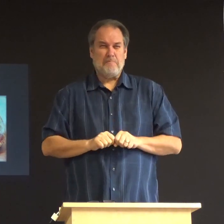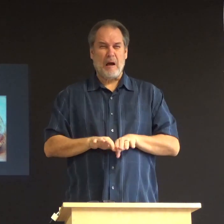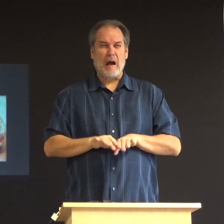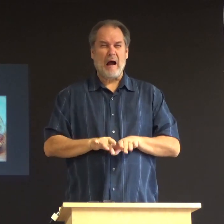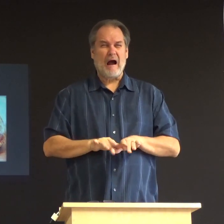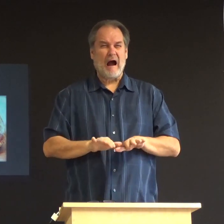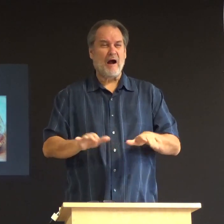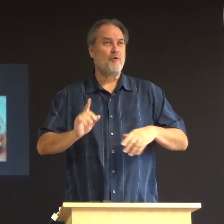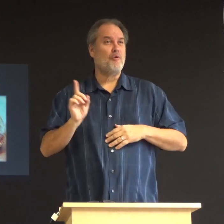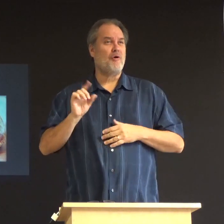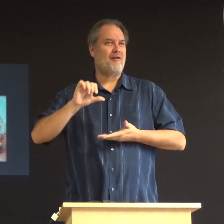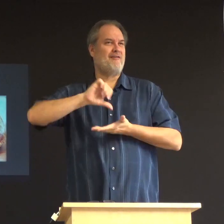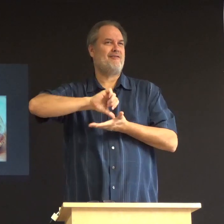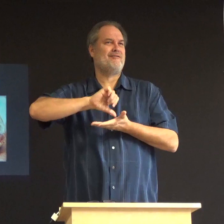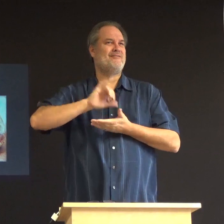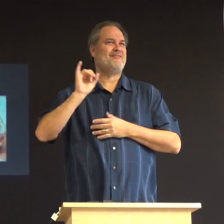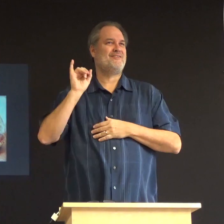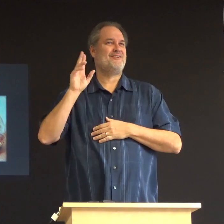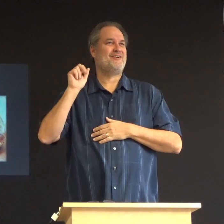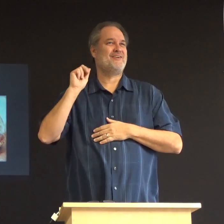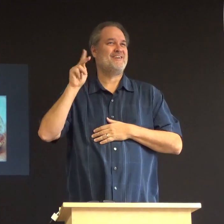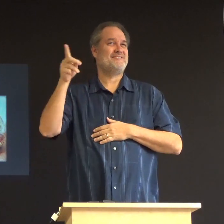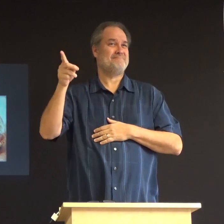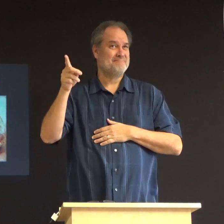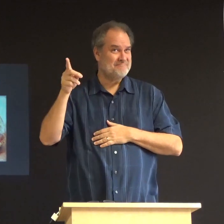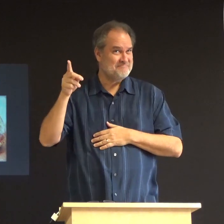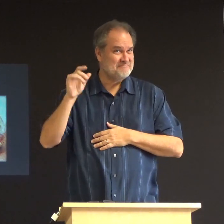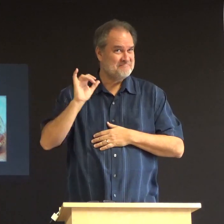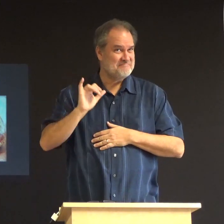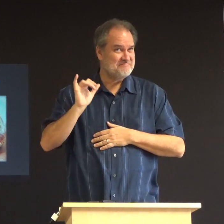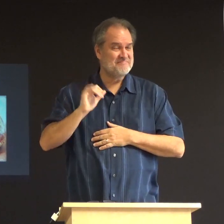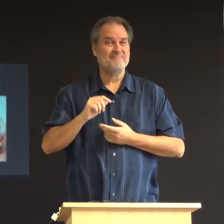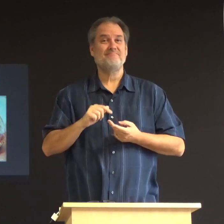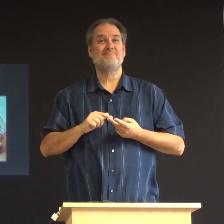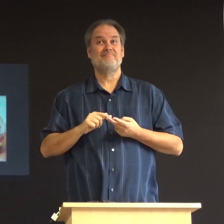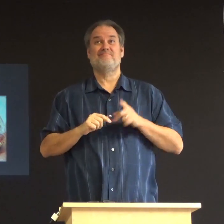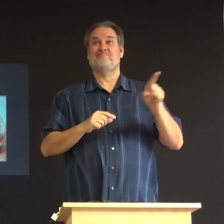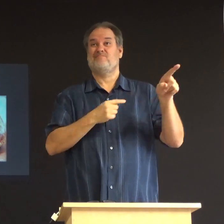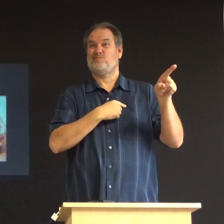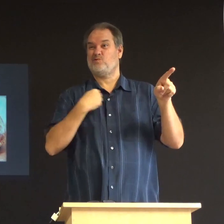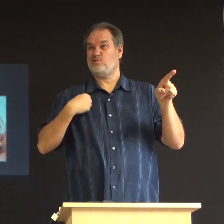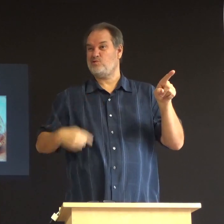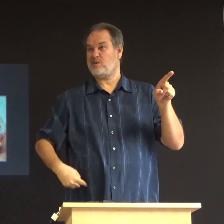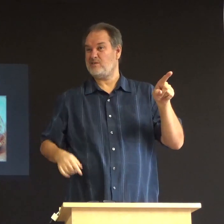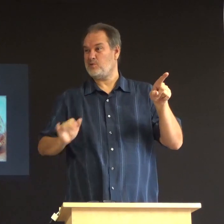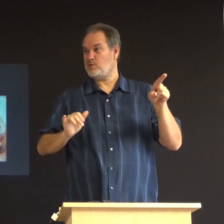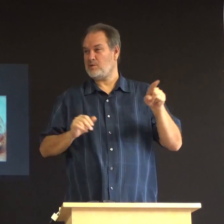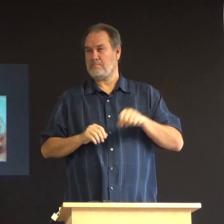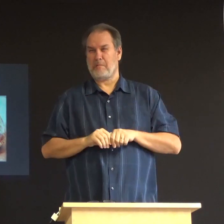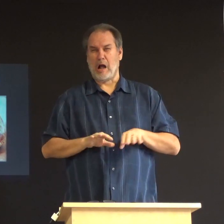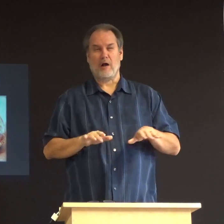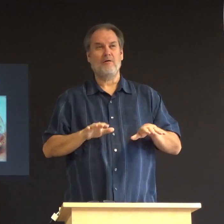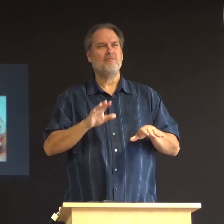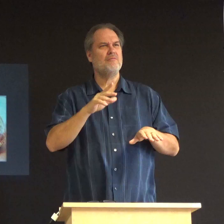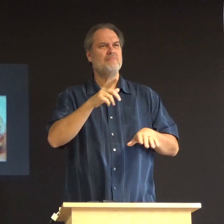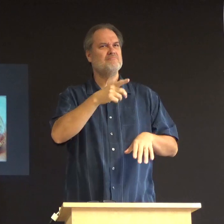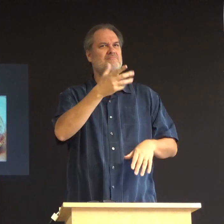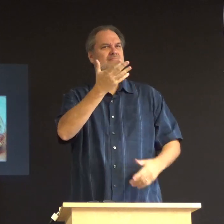something, the gospel is still being spread, especially in Iran, China.